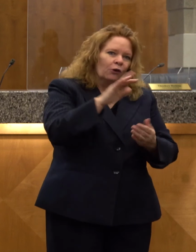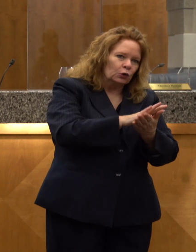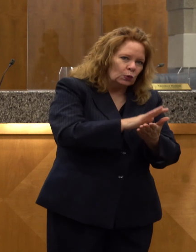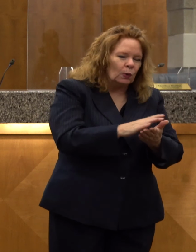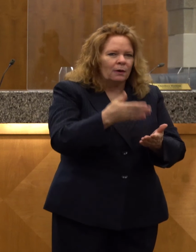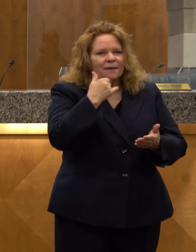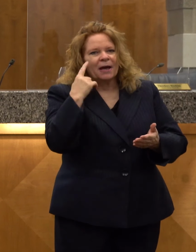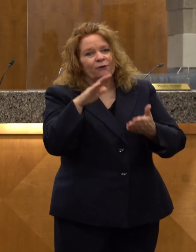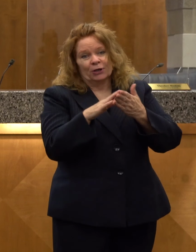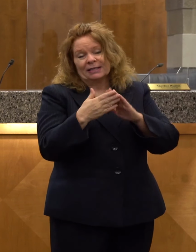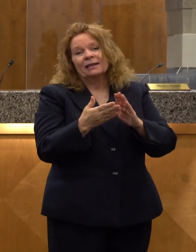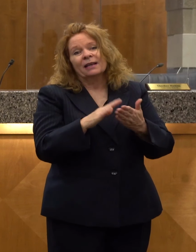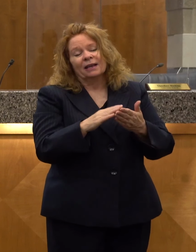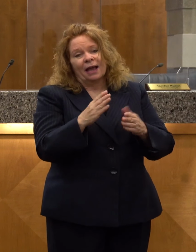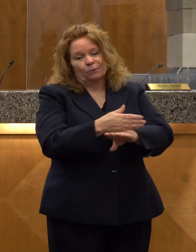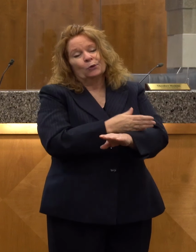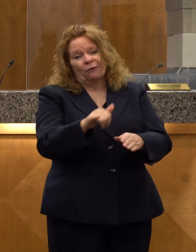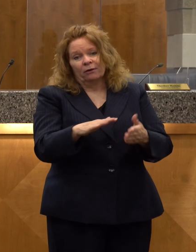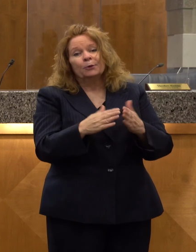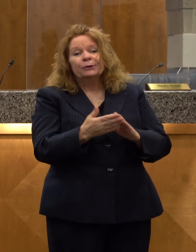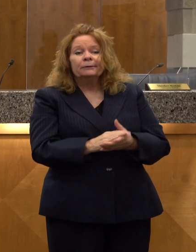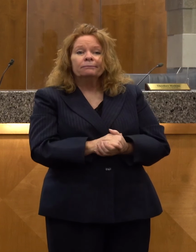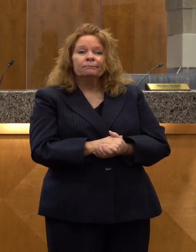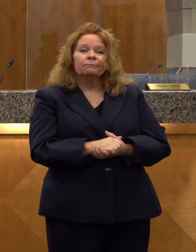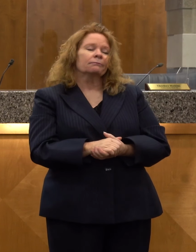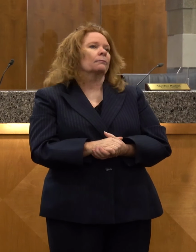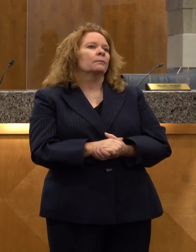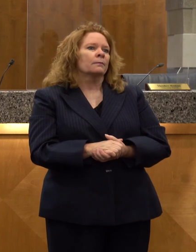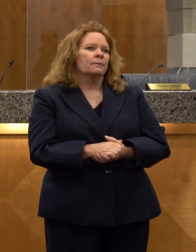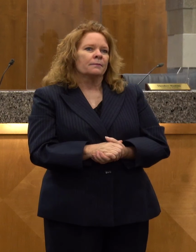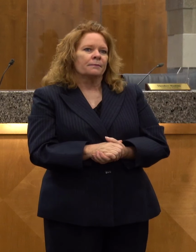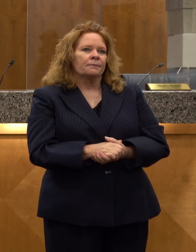and the city for their budgets and other improvements in the community.